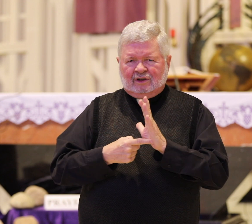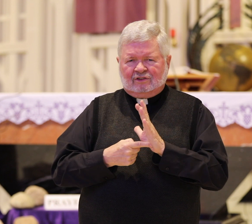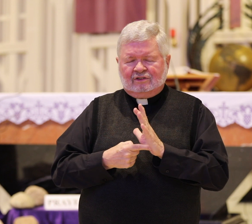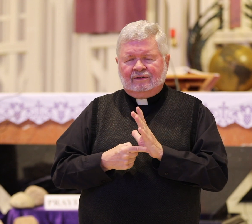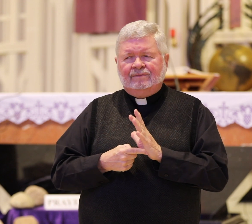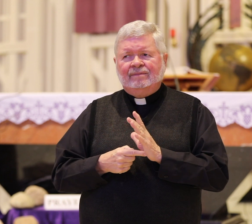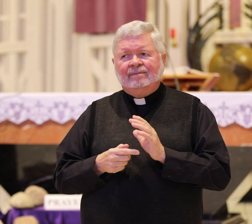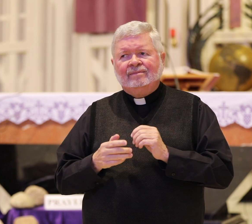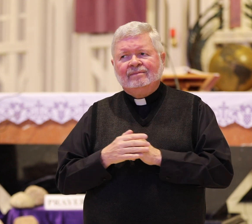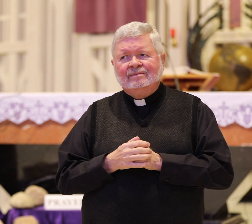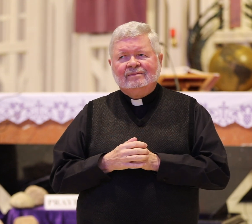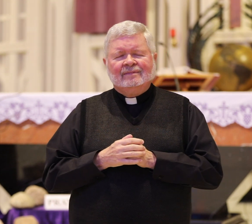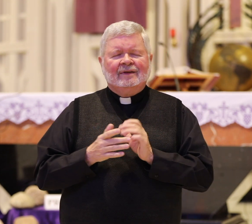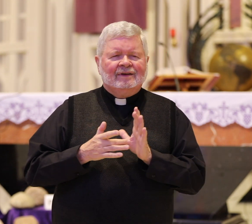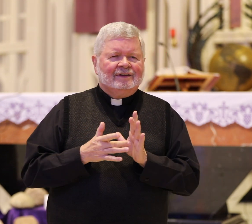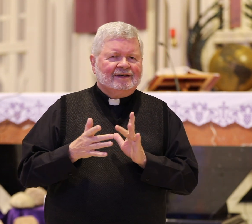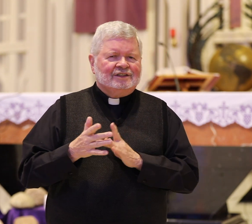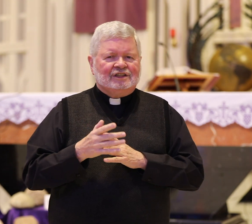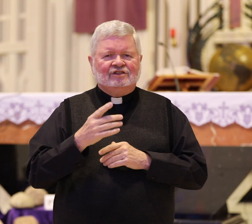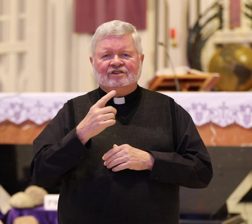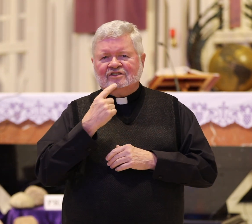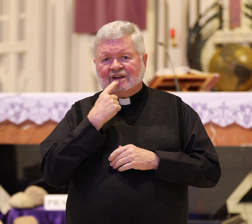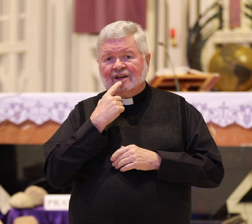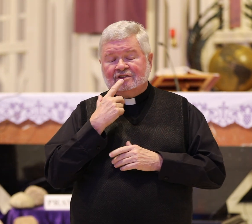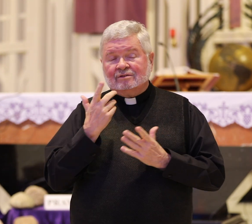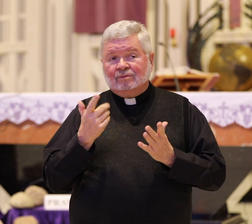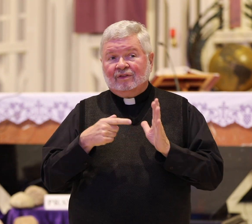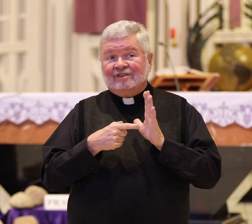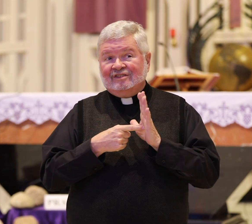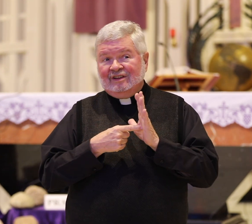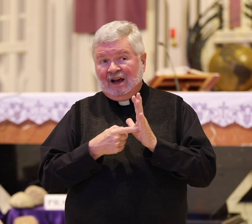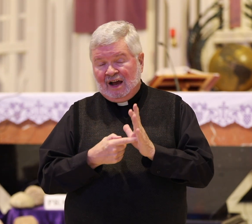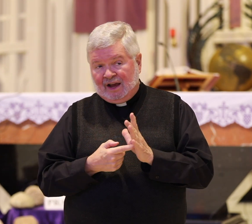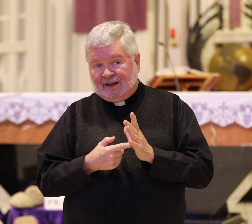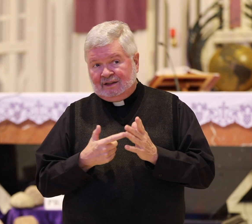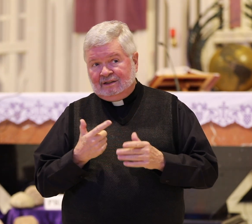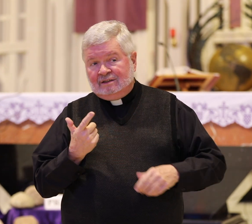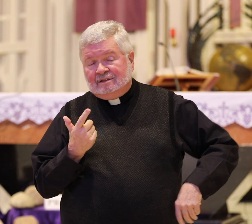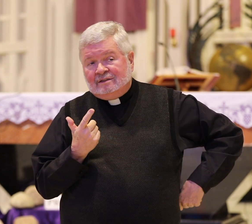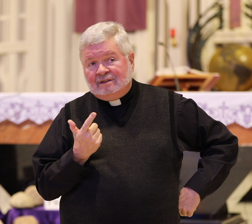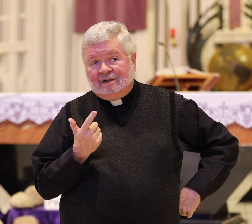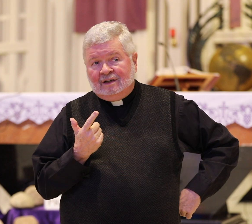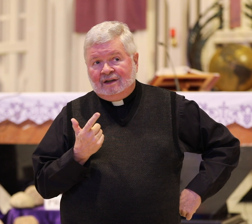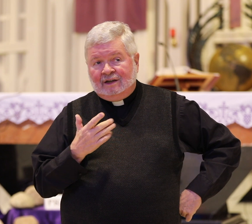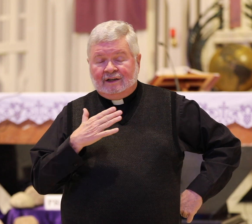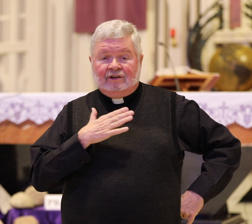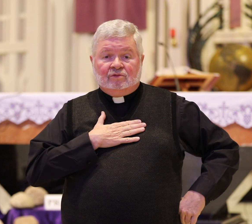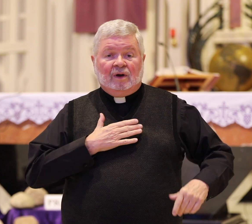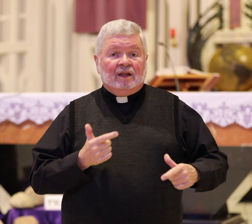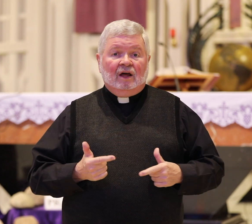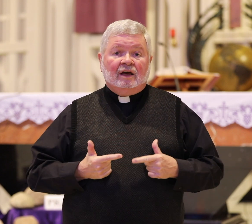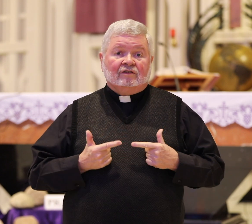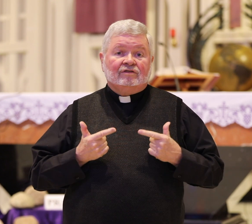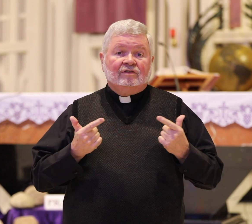this? And Jesus says, well, the sign is my life.